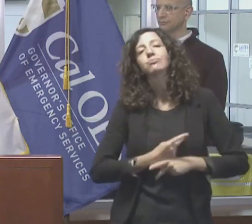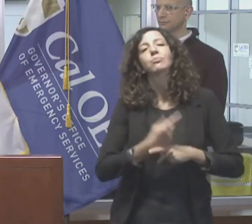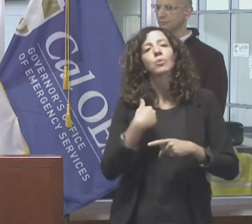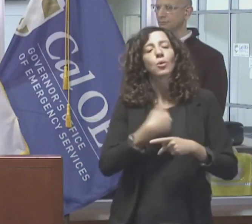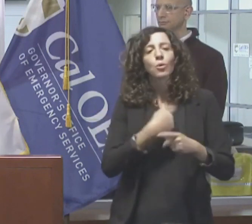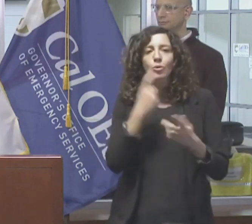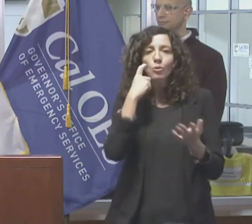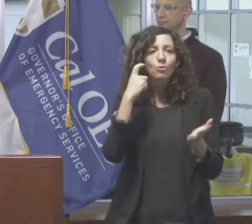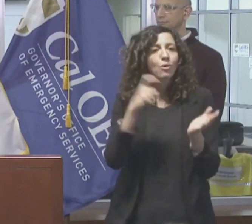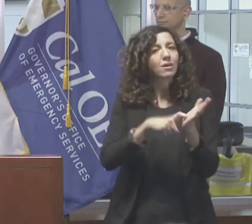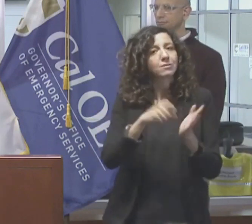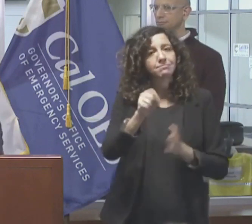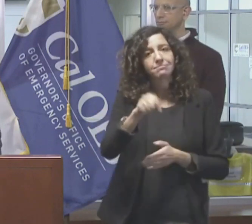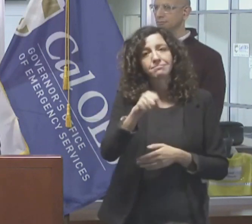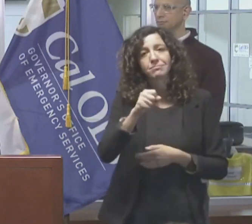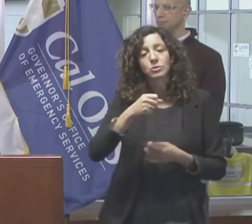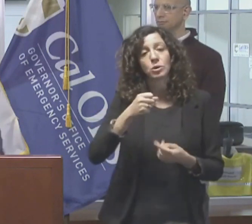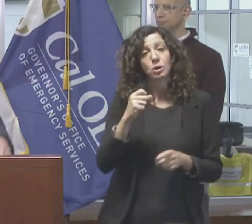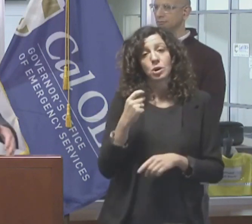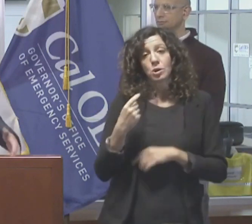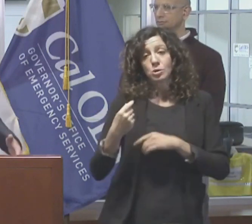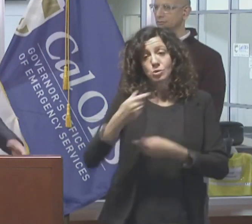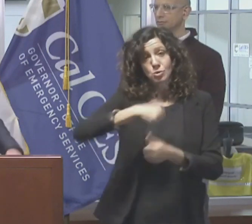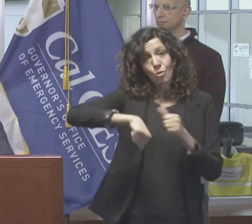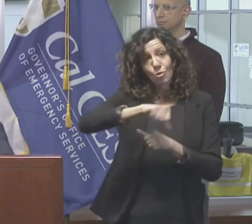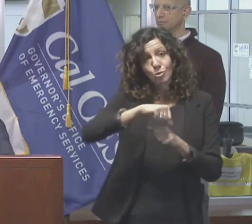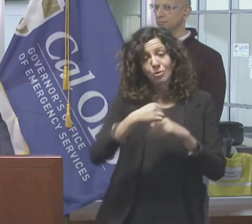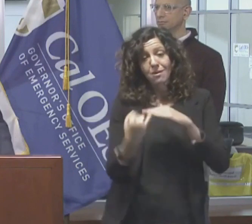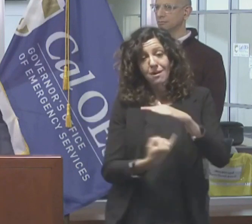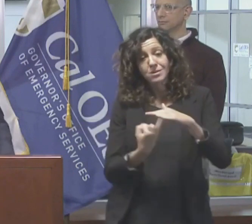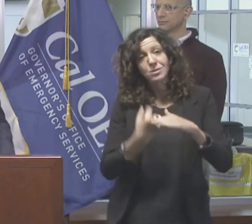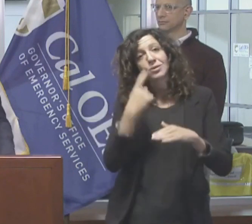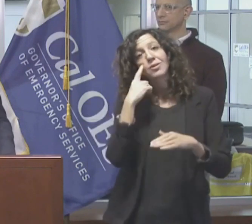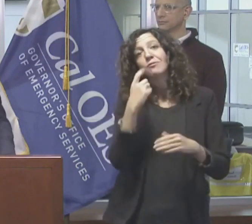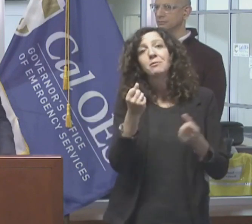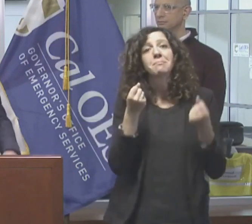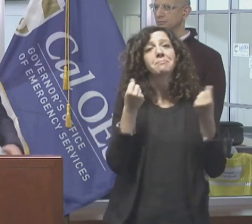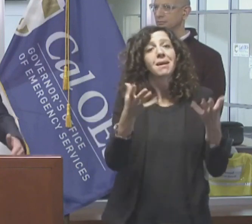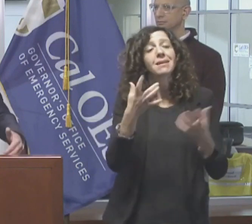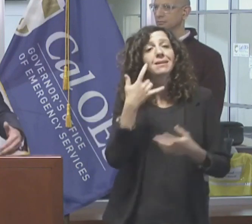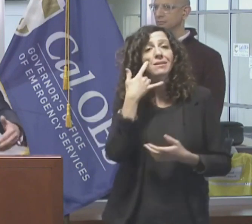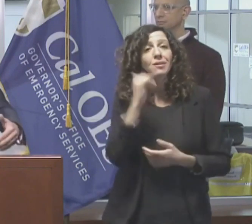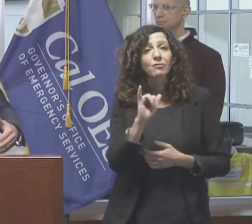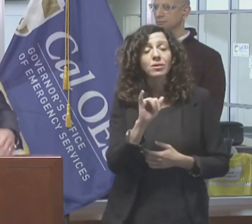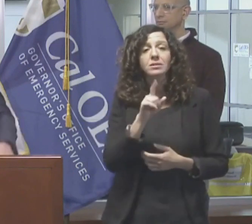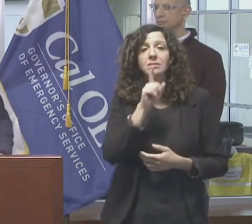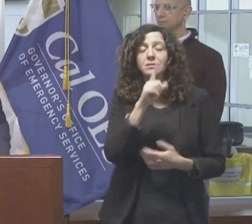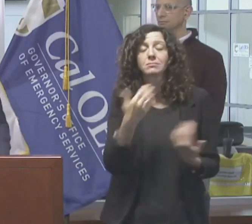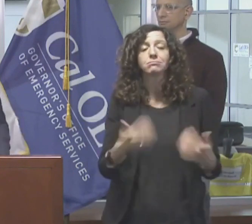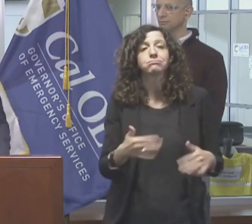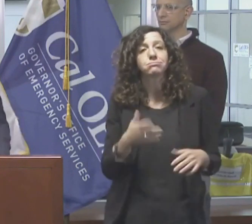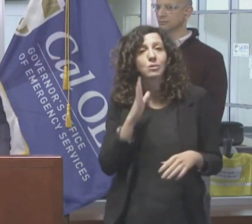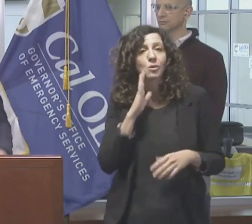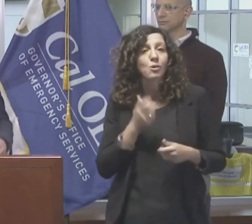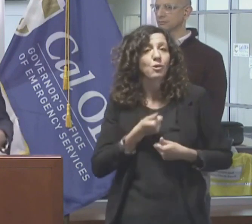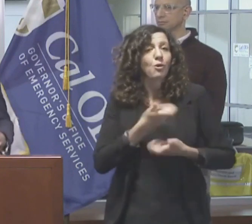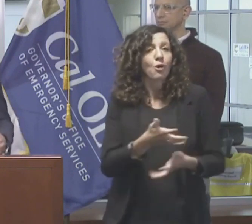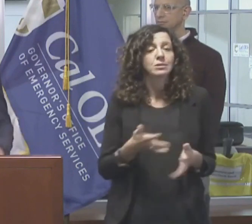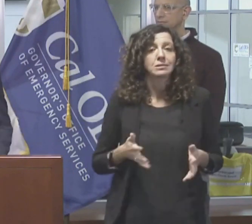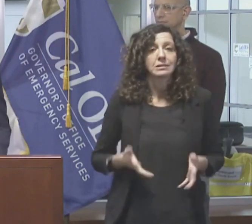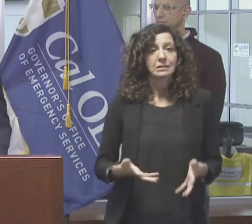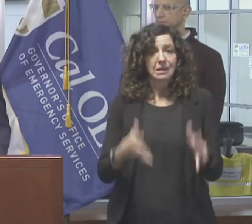We recognize that social isolation for millions of Californians is anxiety-inducing, but